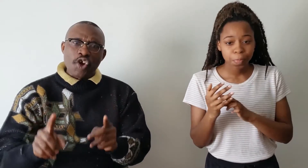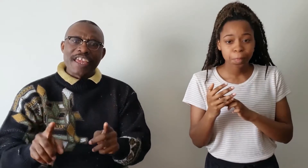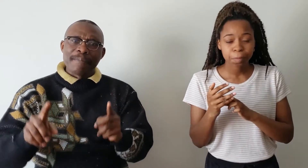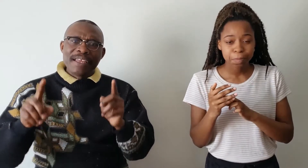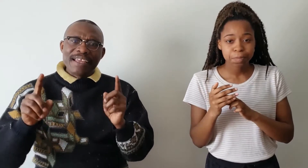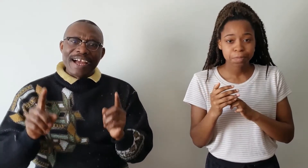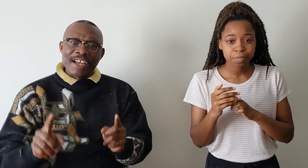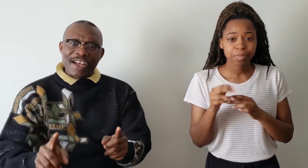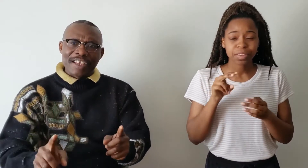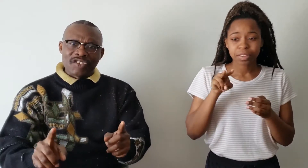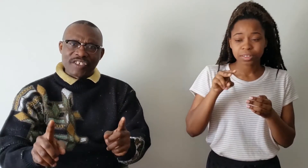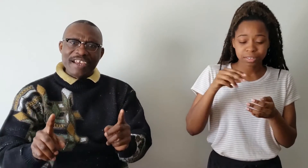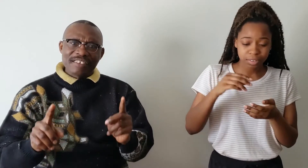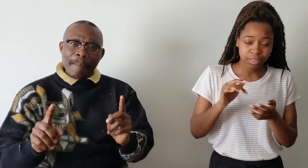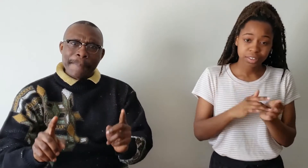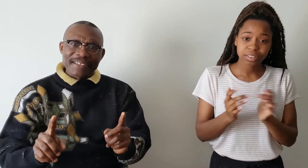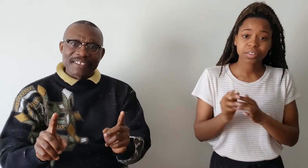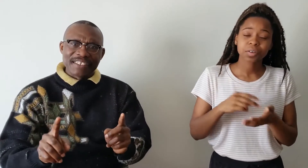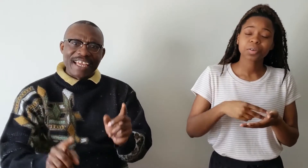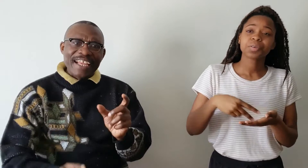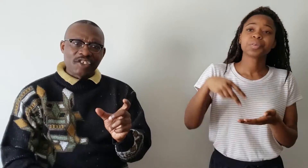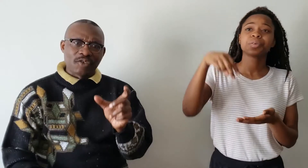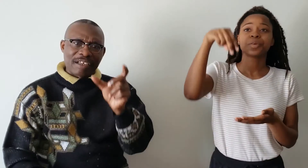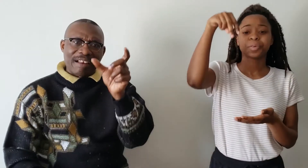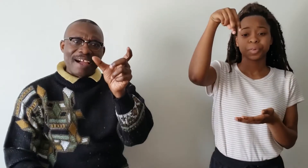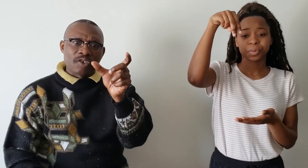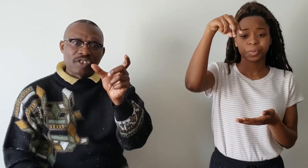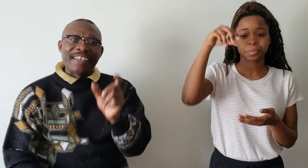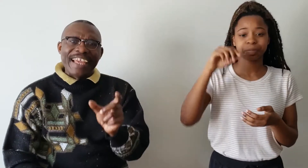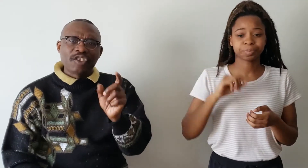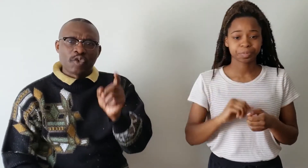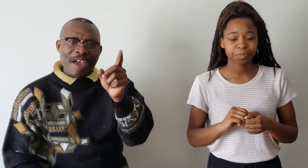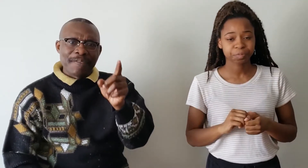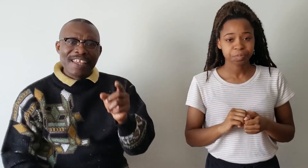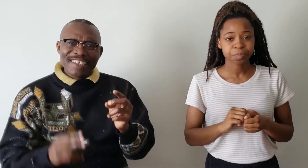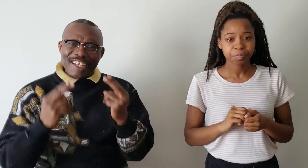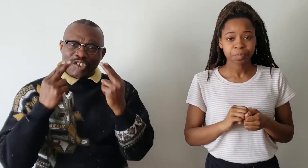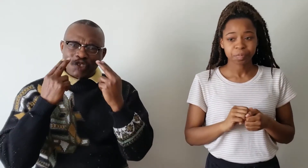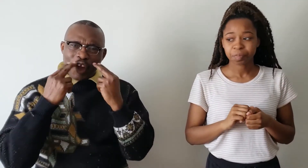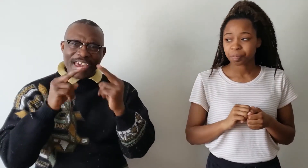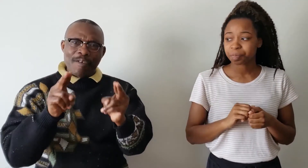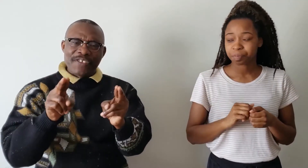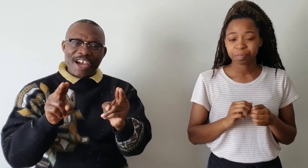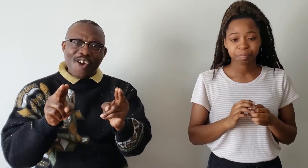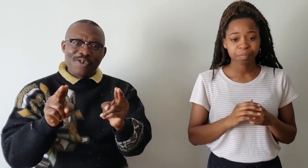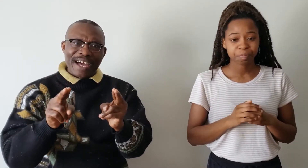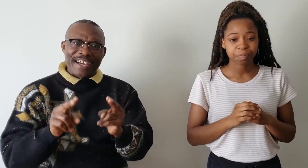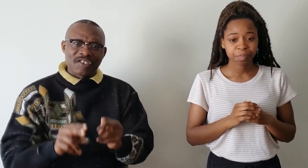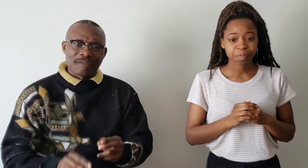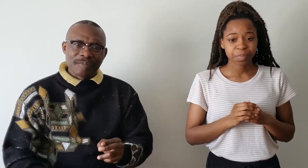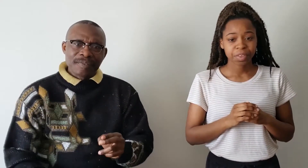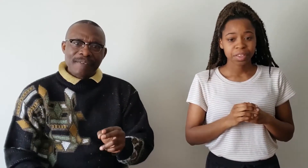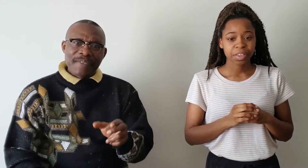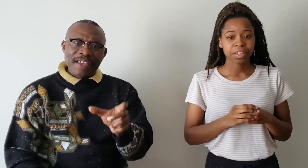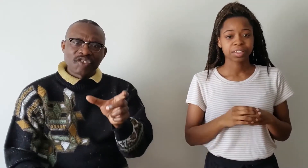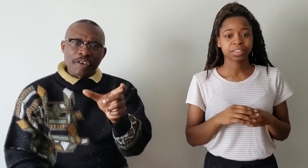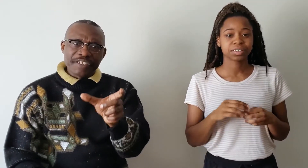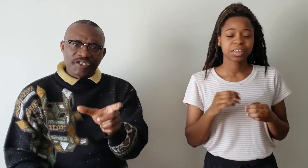him ascend bodily into the clouds and into heaven. They saw him with their own eyes. The historicity